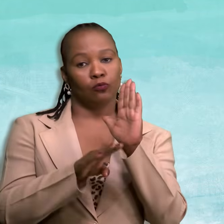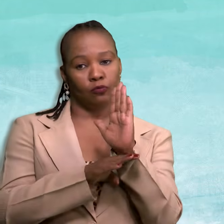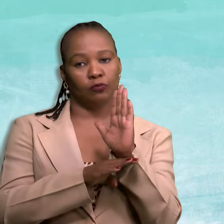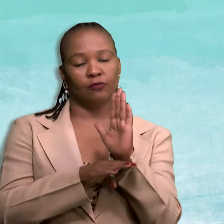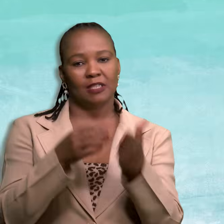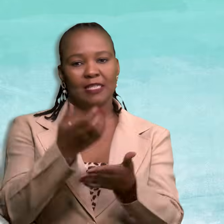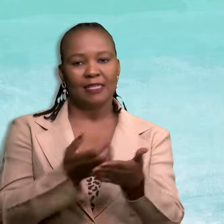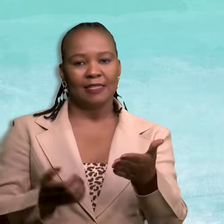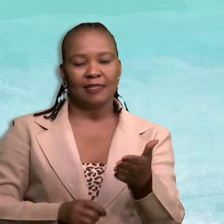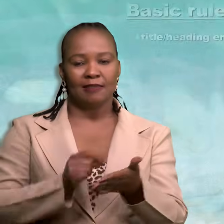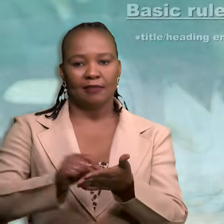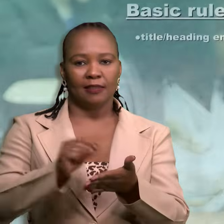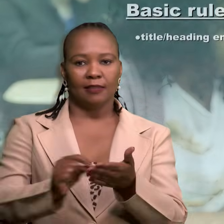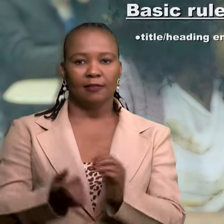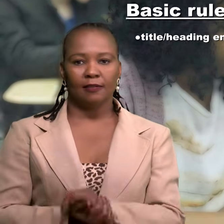essay writing.